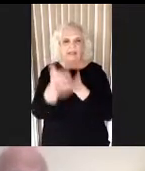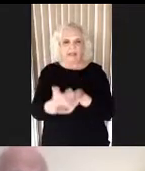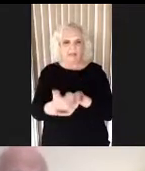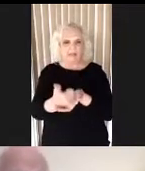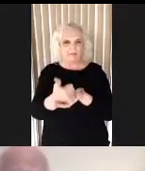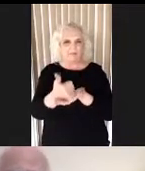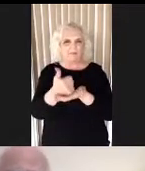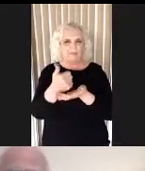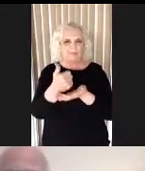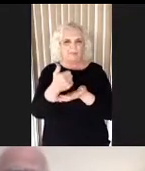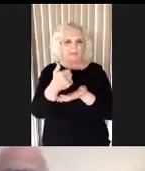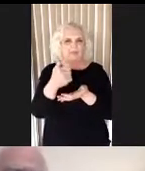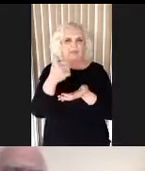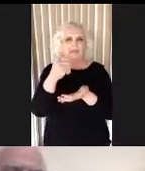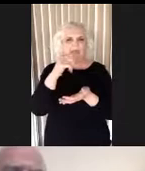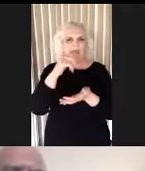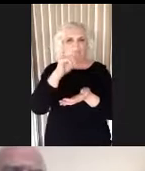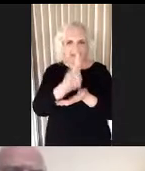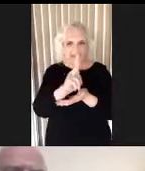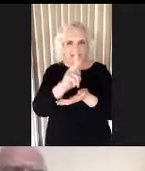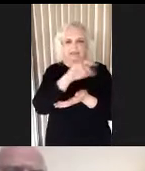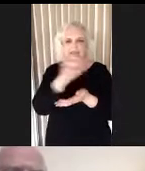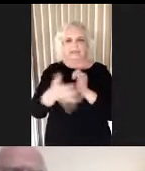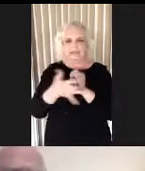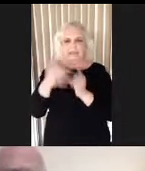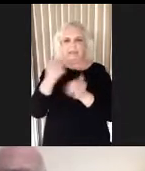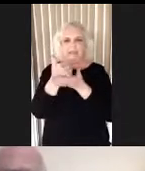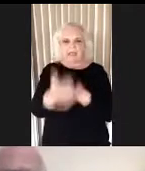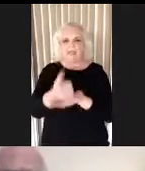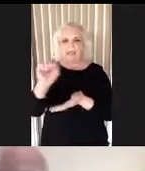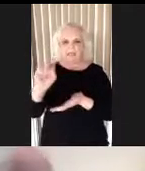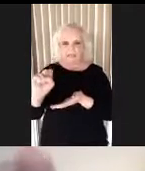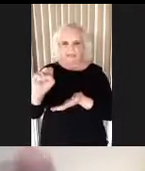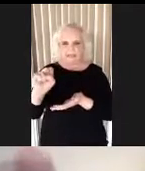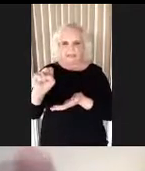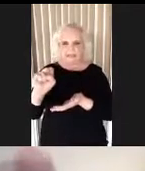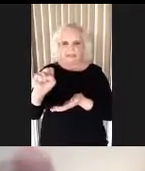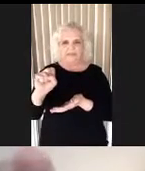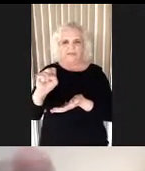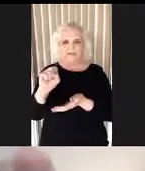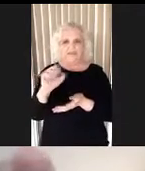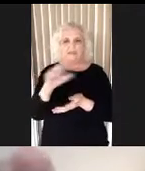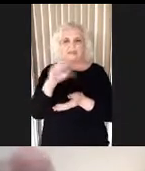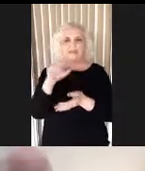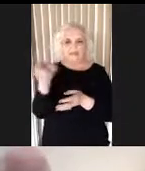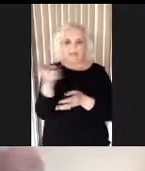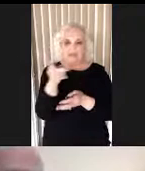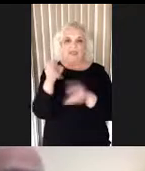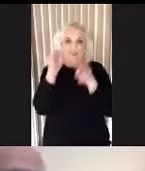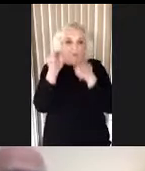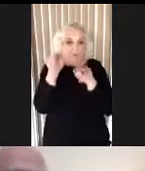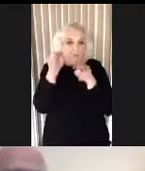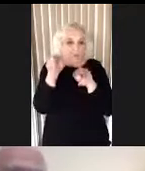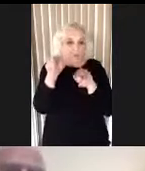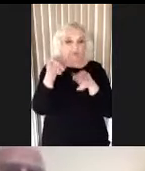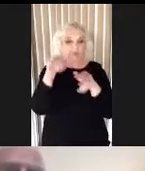K and Tech Help S. That's what we've named them. But they are monitoring the